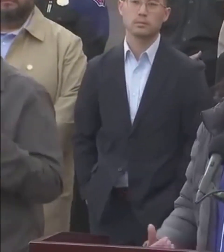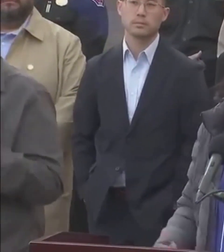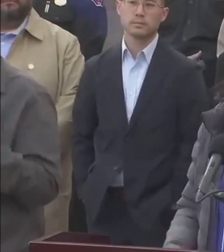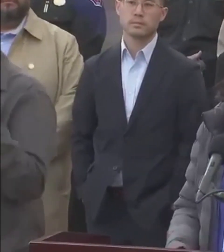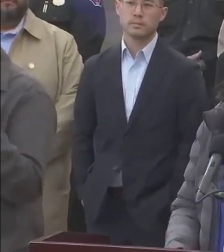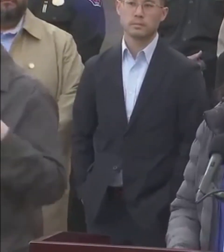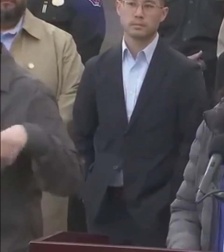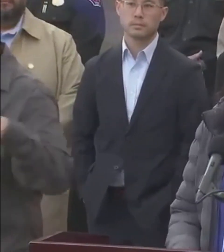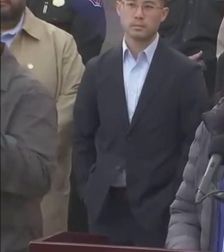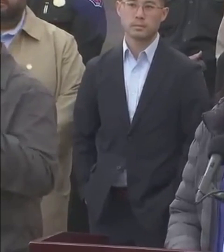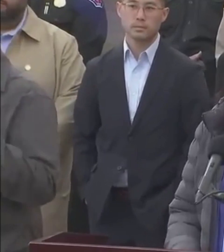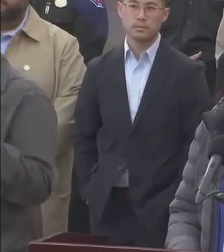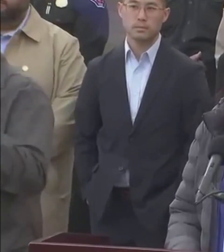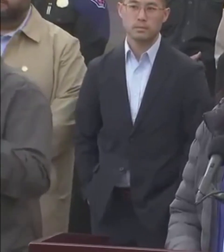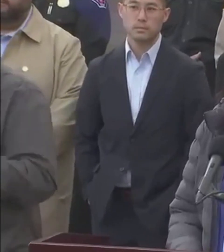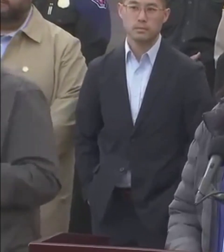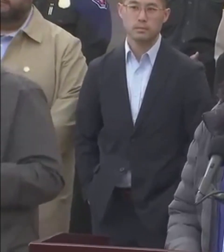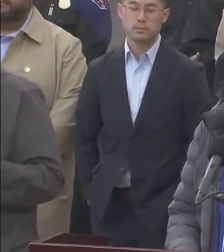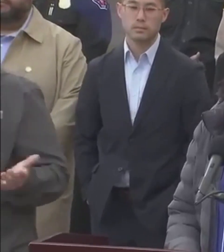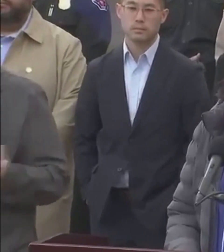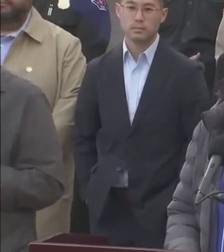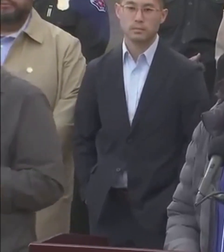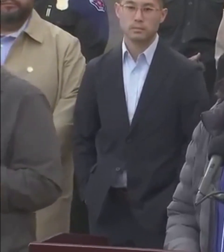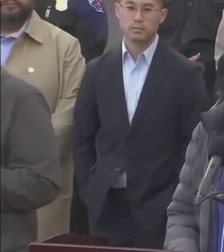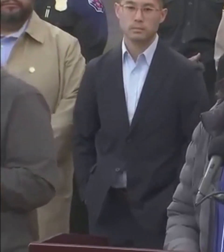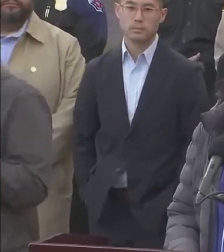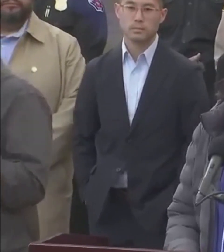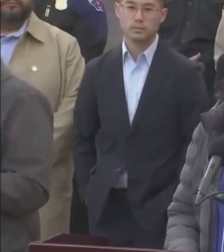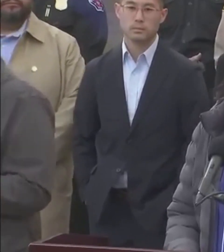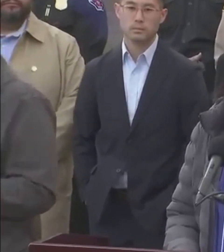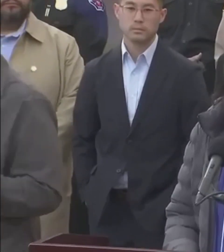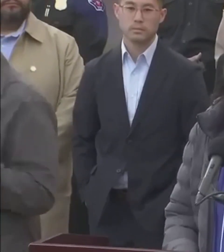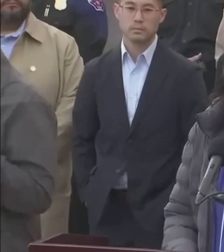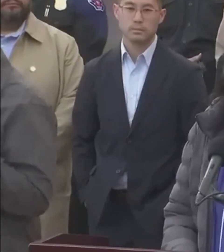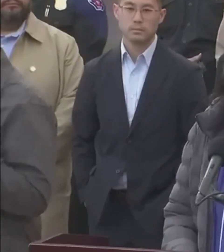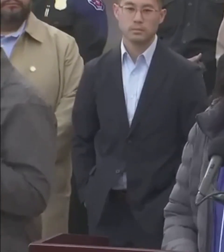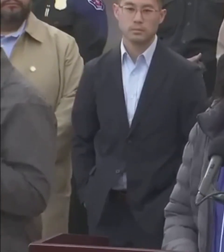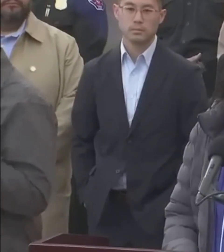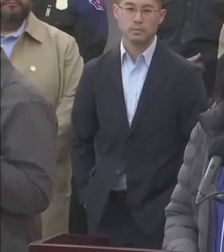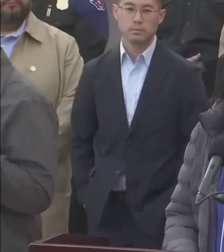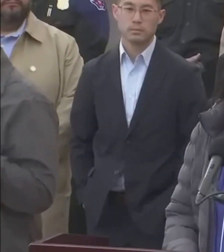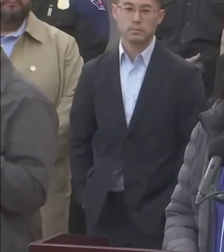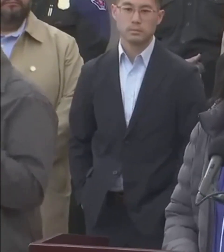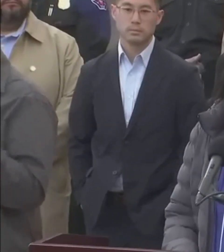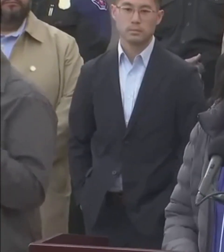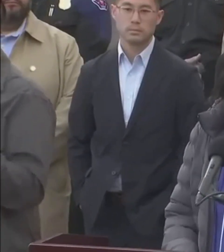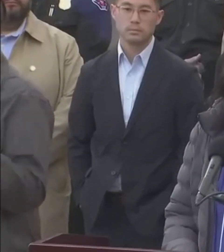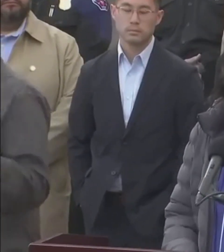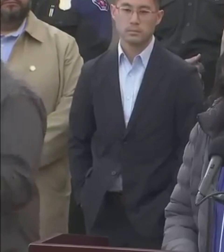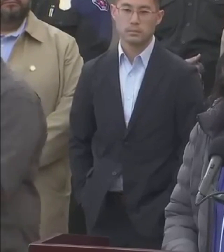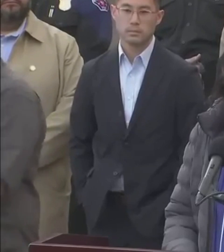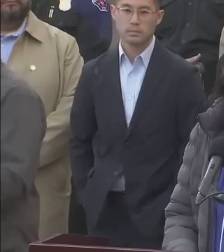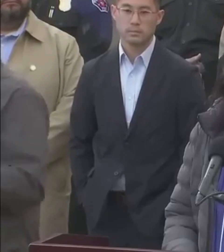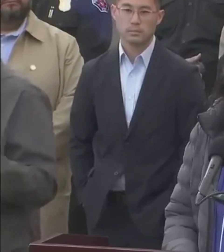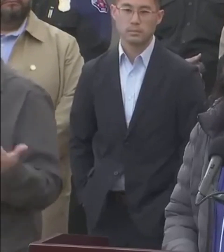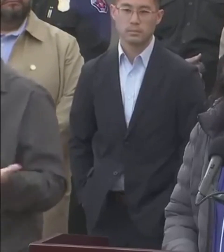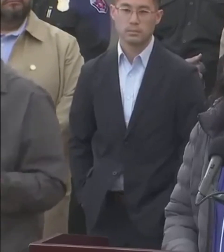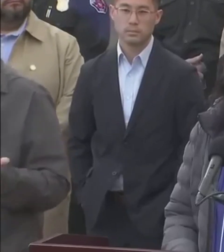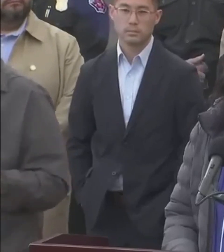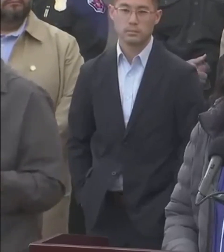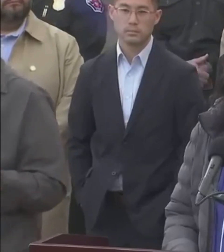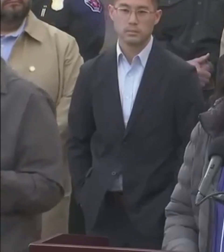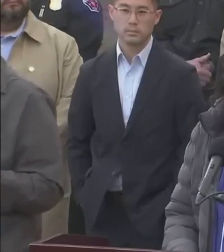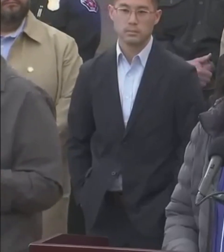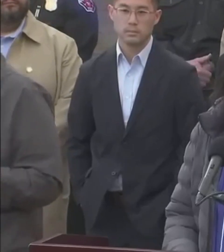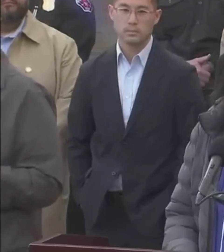recollecting the lives lost and appealing to God for the recuperation of those harmed and battling for their lives. I'm profoundly appreciative to the chivalrous